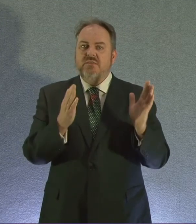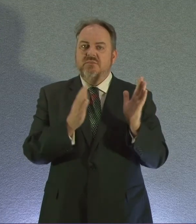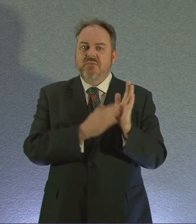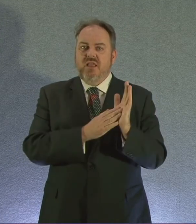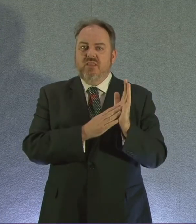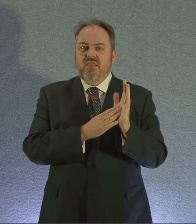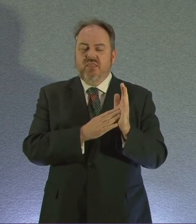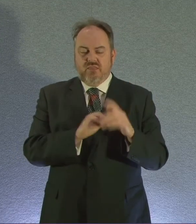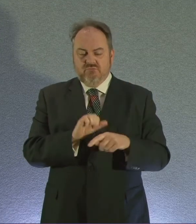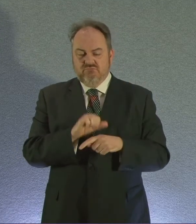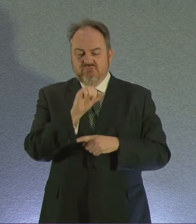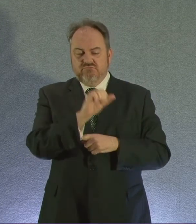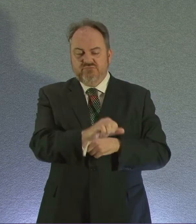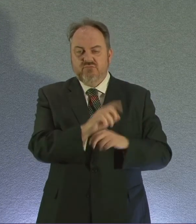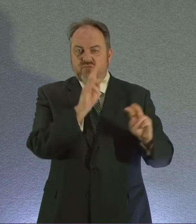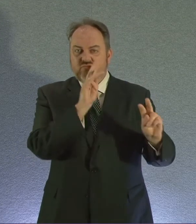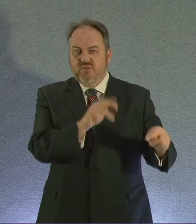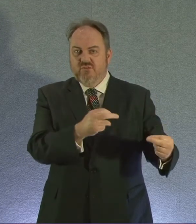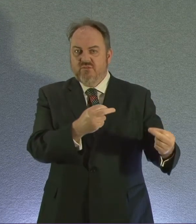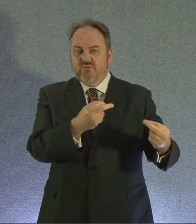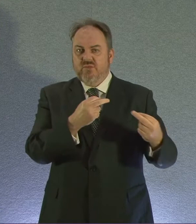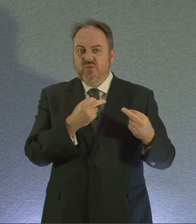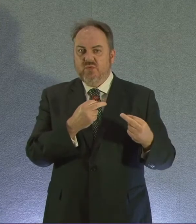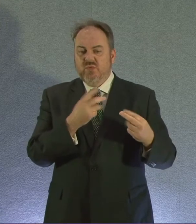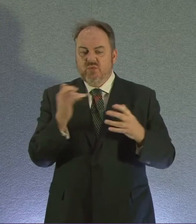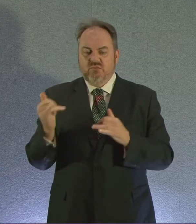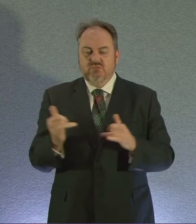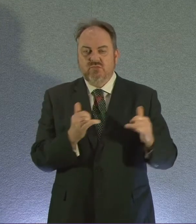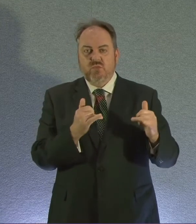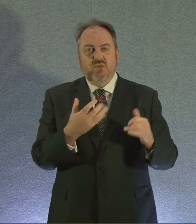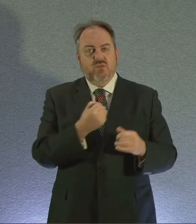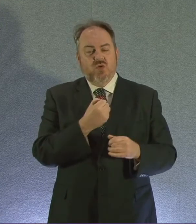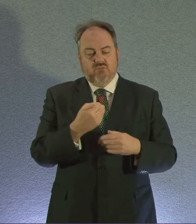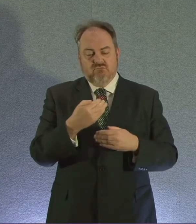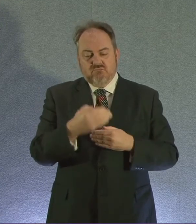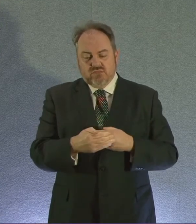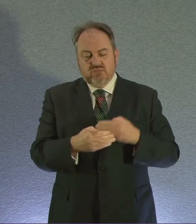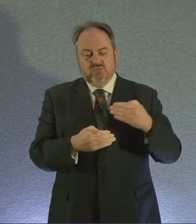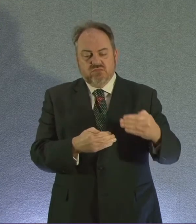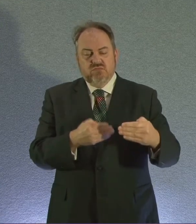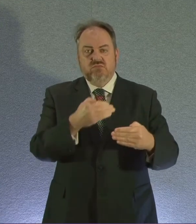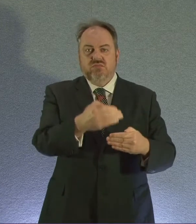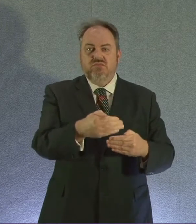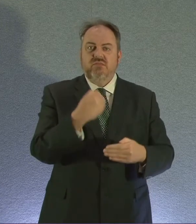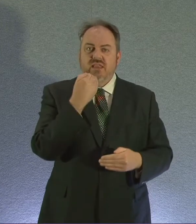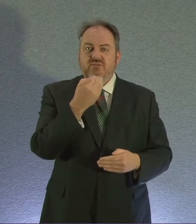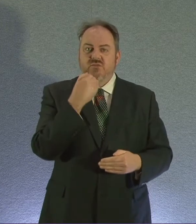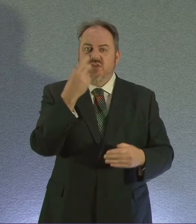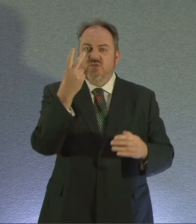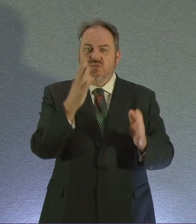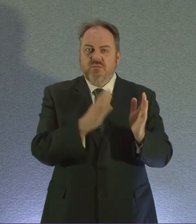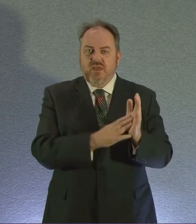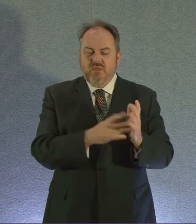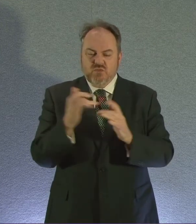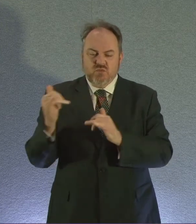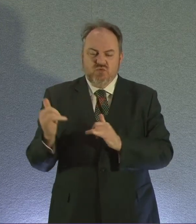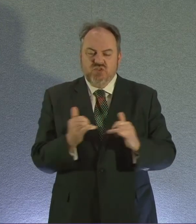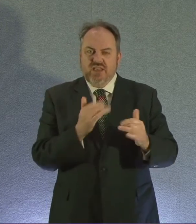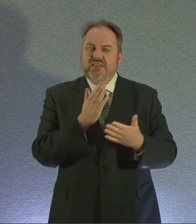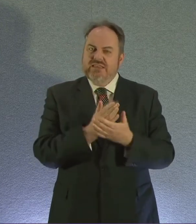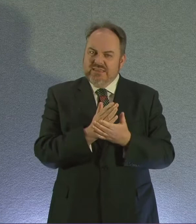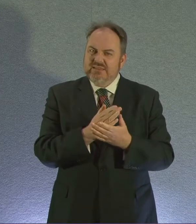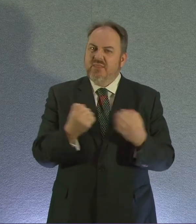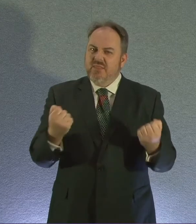able to make that decision. We have the 2-monthly reporting back where any of these powers are used, and now we're